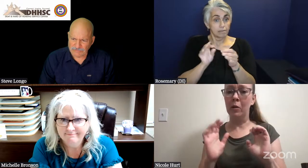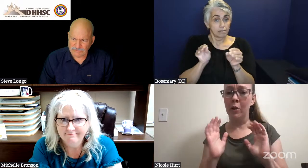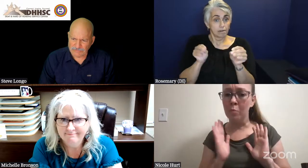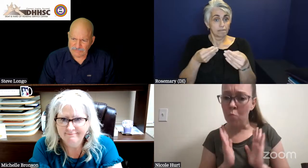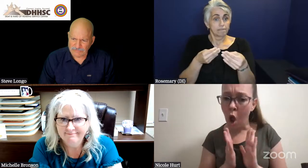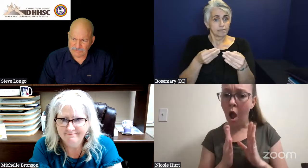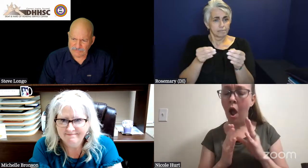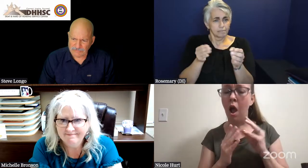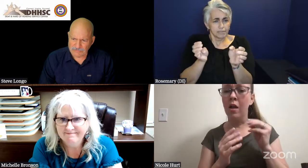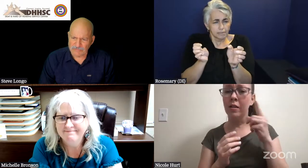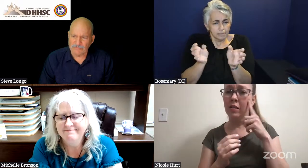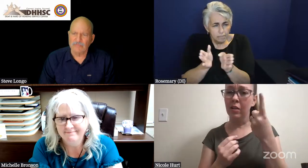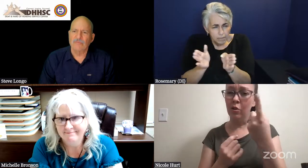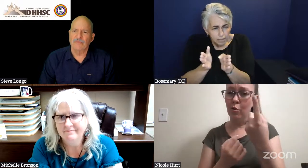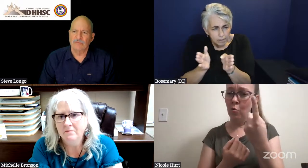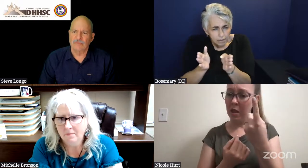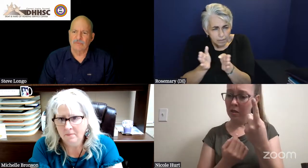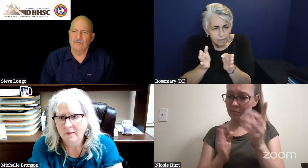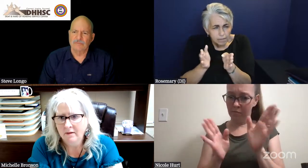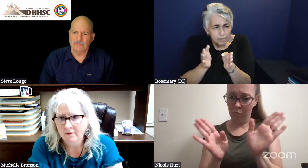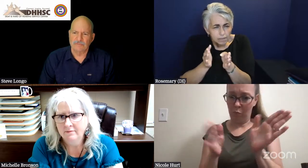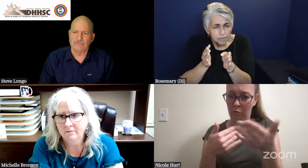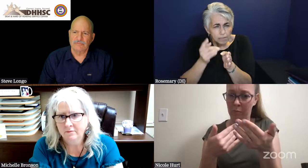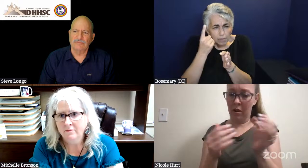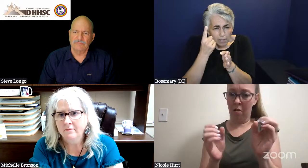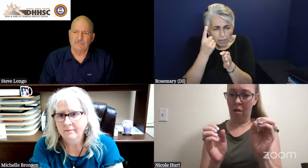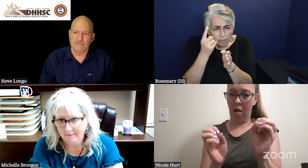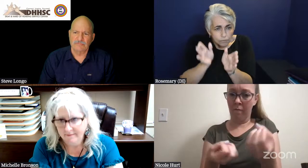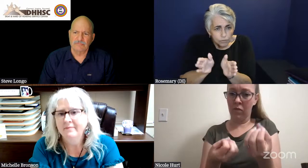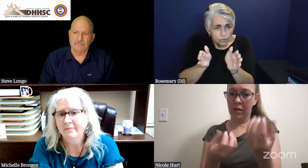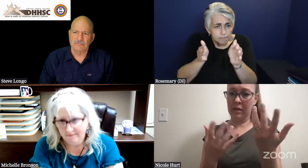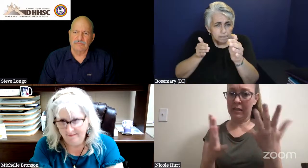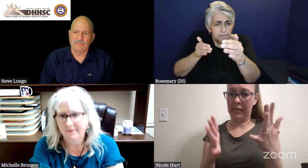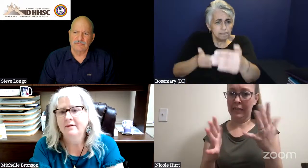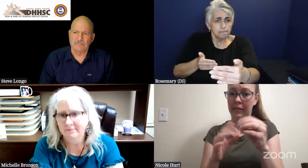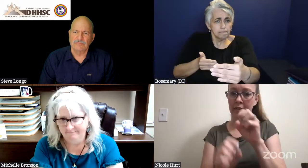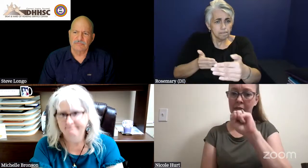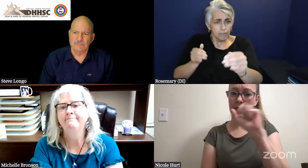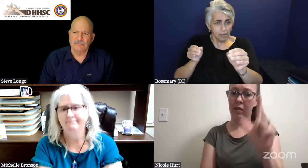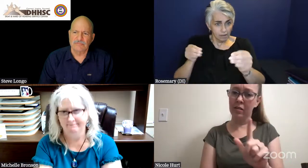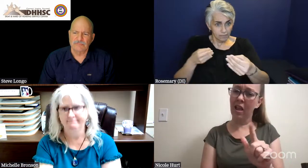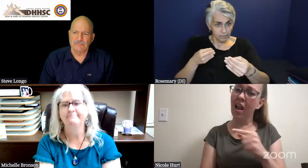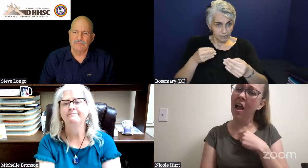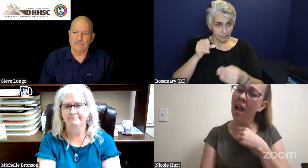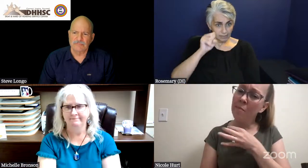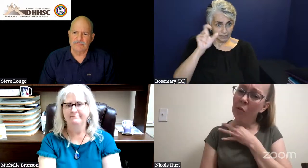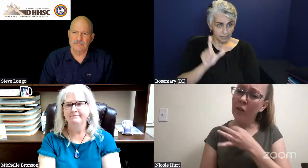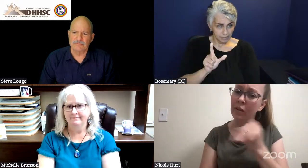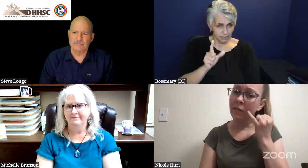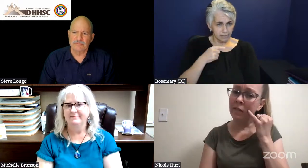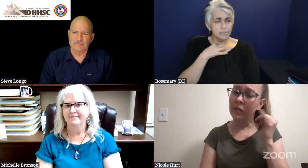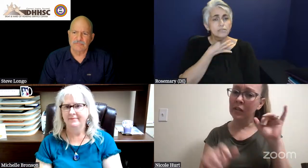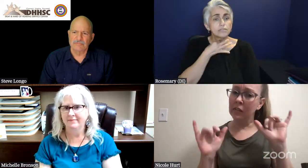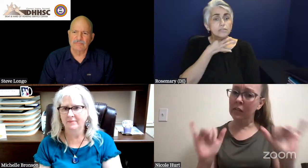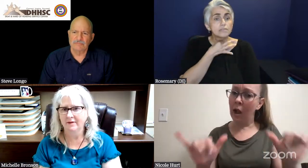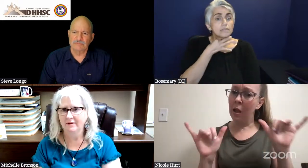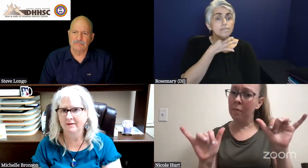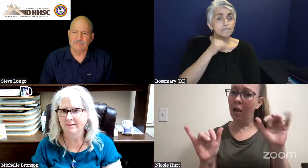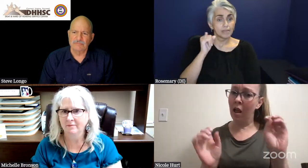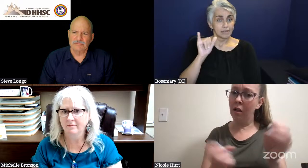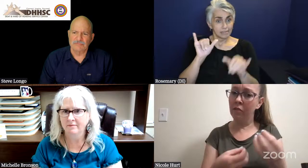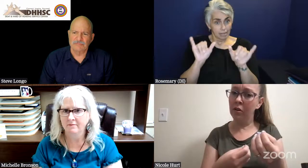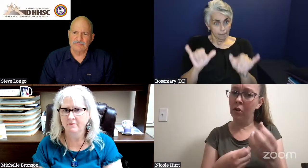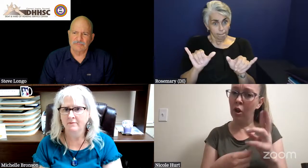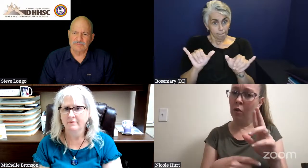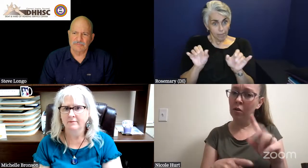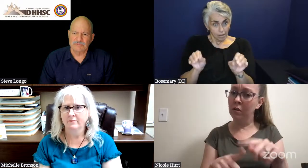Last year, we were concerned about the office being so small with one room in